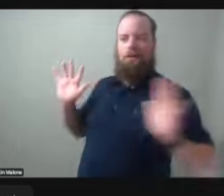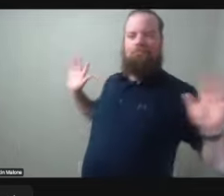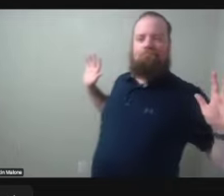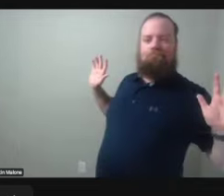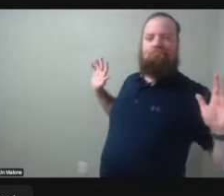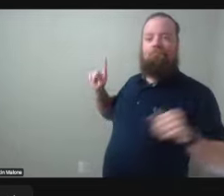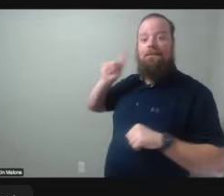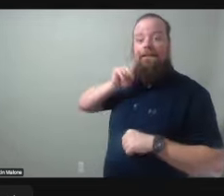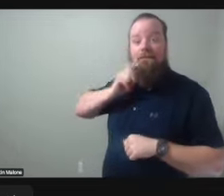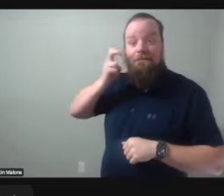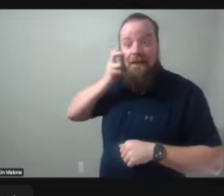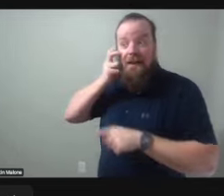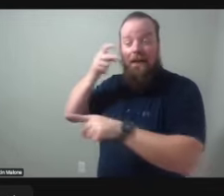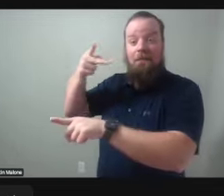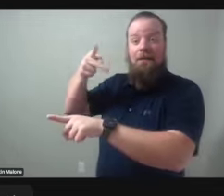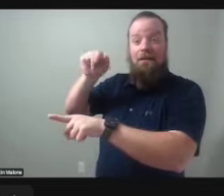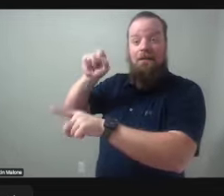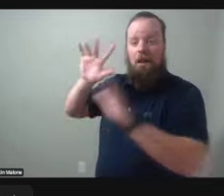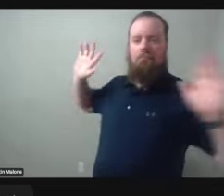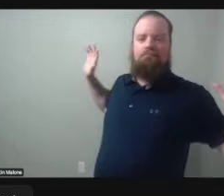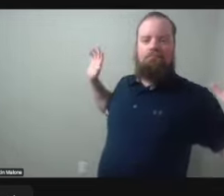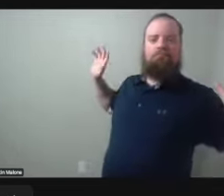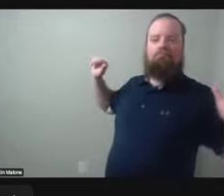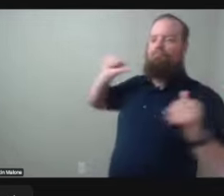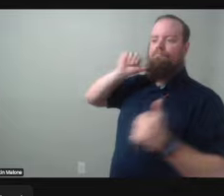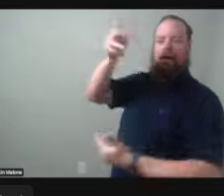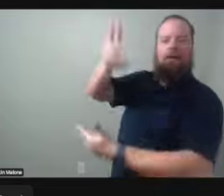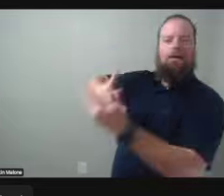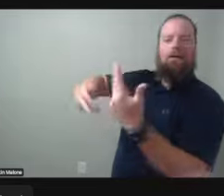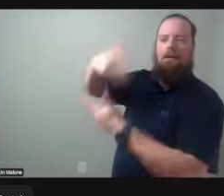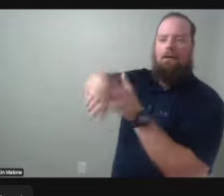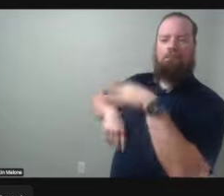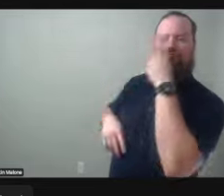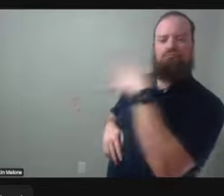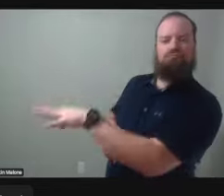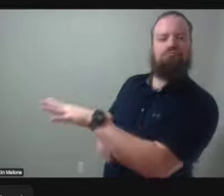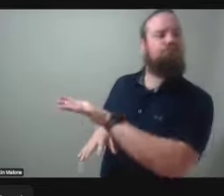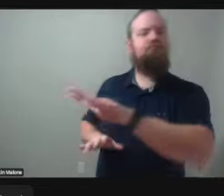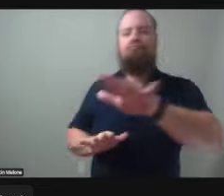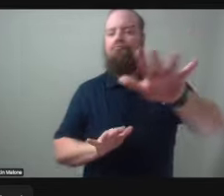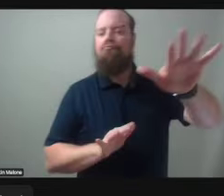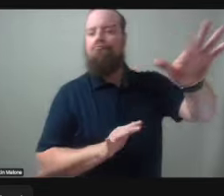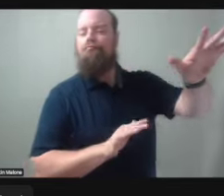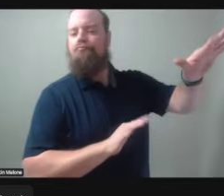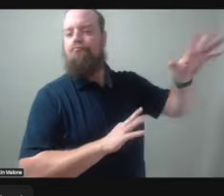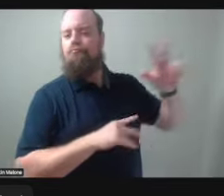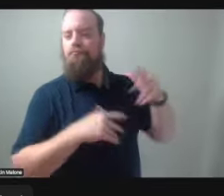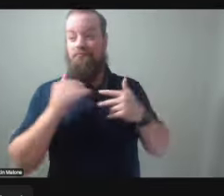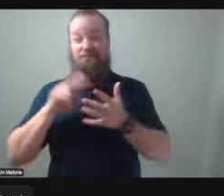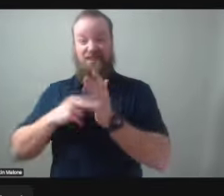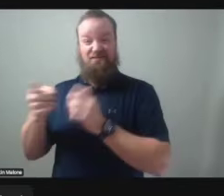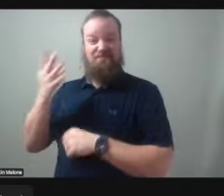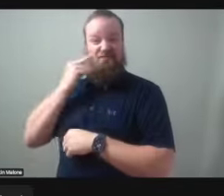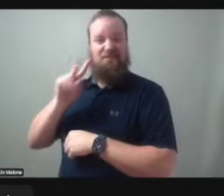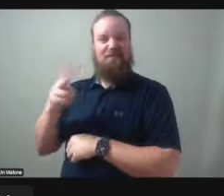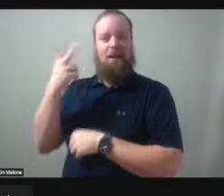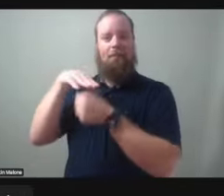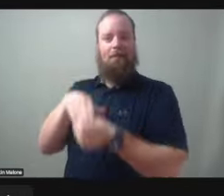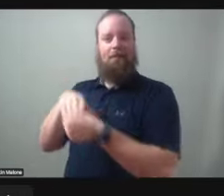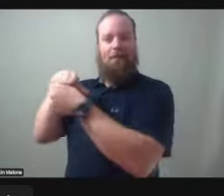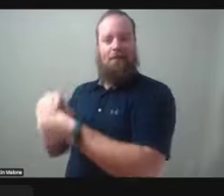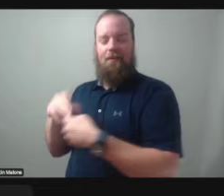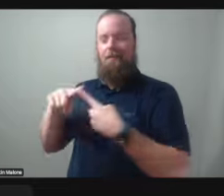communication that utilizes touch on an individual's body that is utilized by some members of the deafblind community, but not